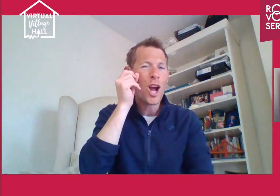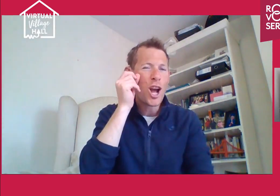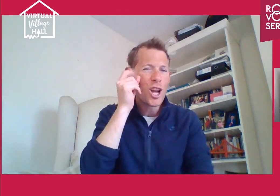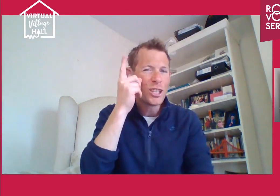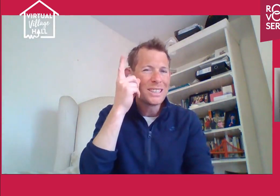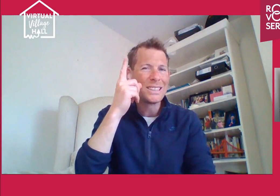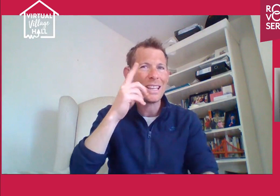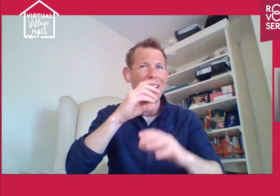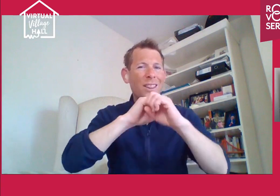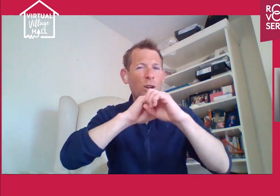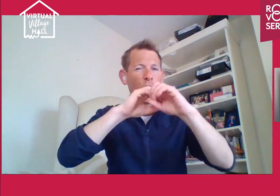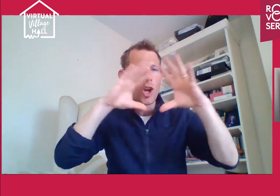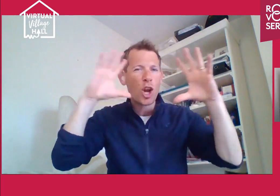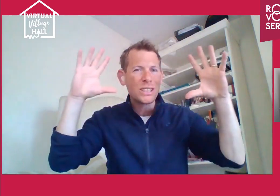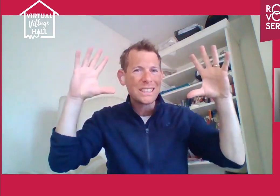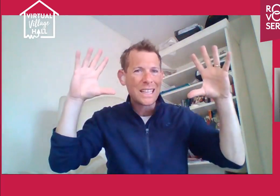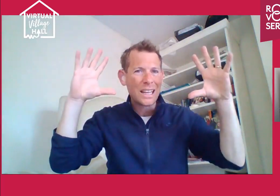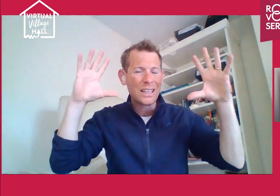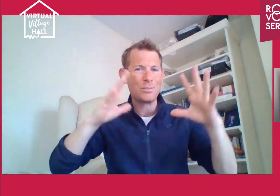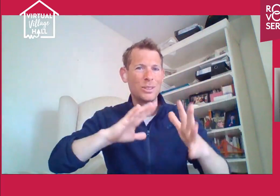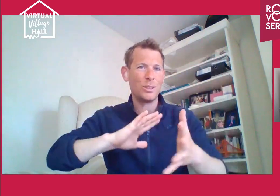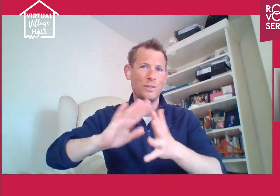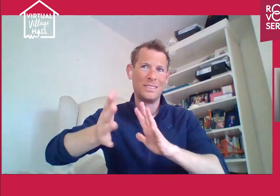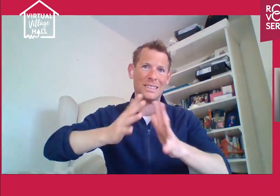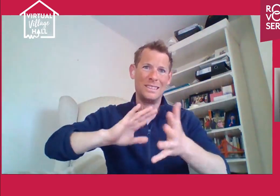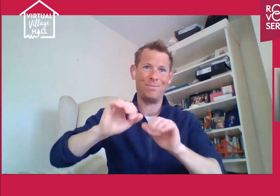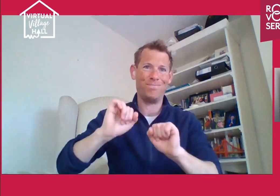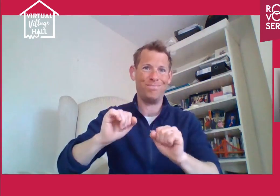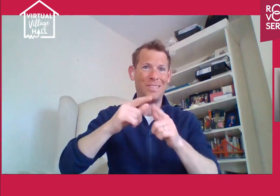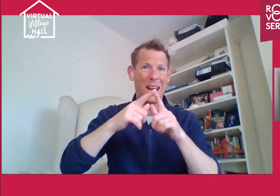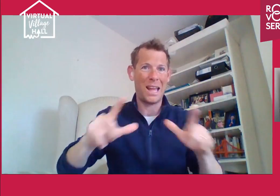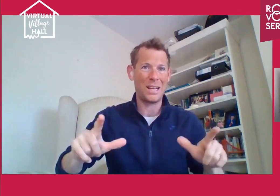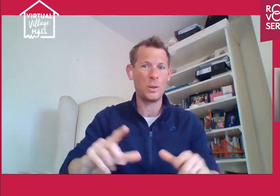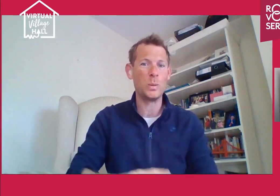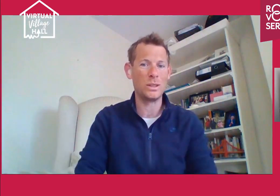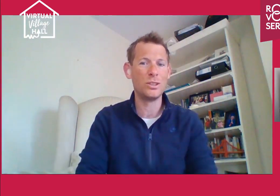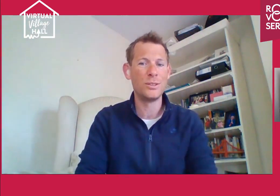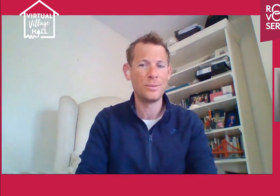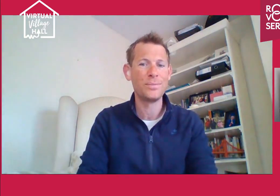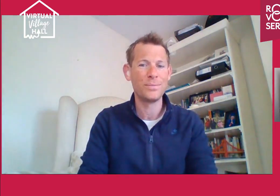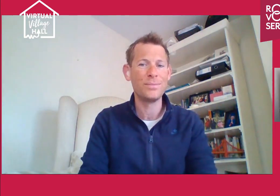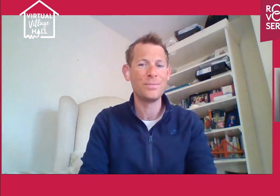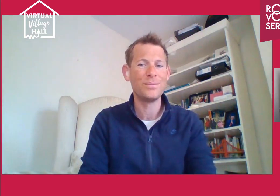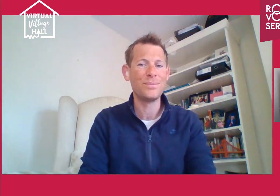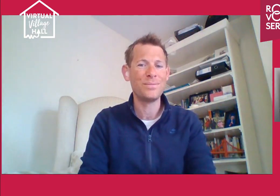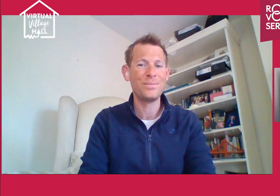And the more you learn sign language, the more you'll understand the visual language that it has.